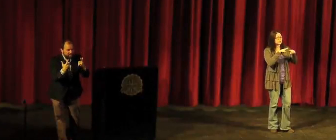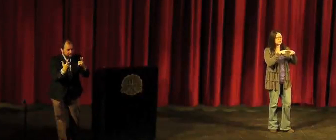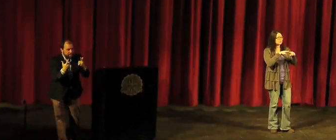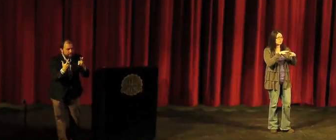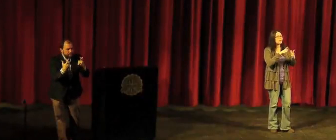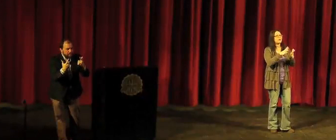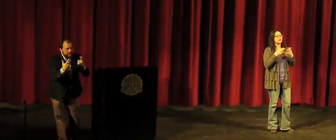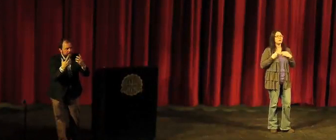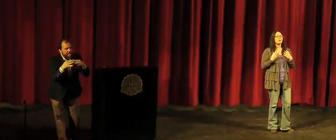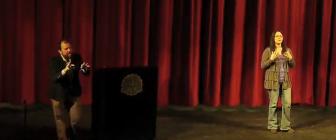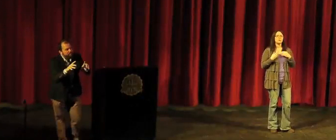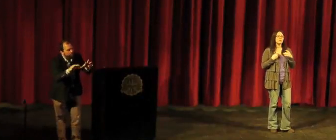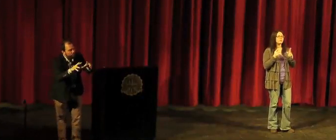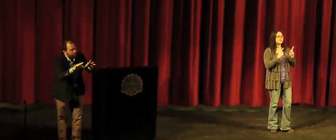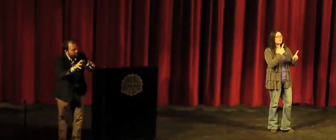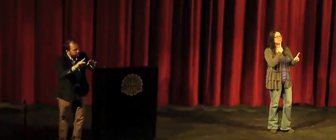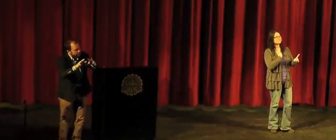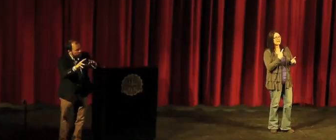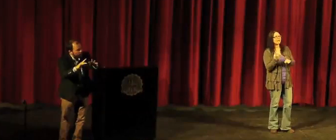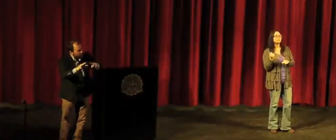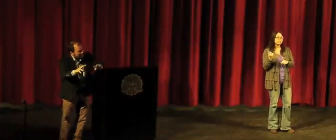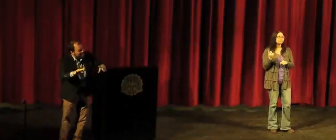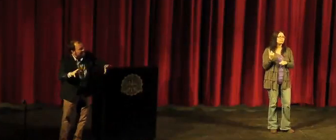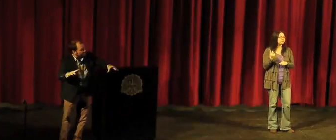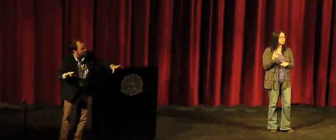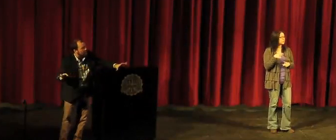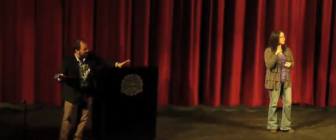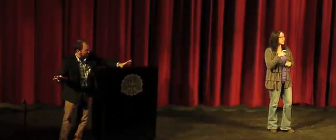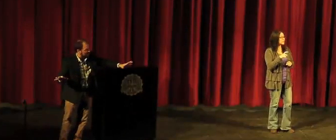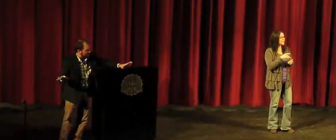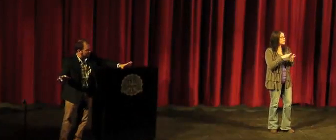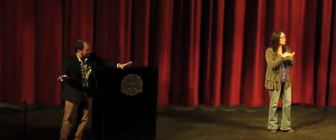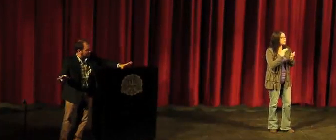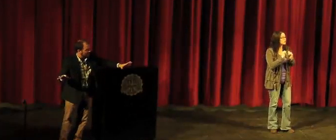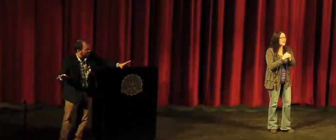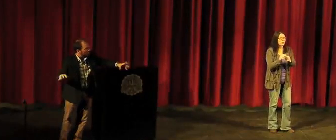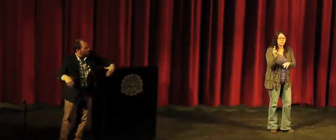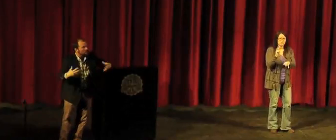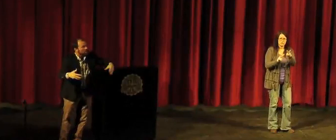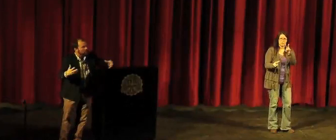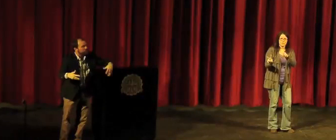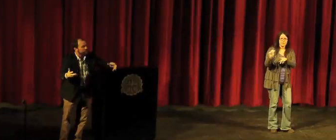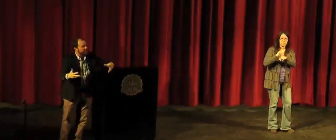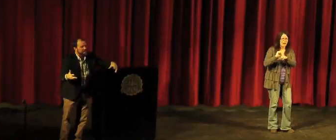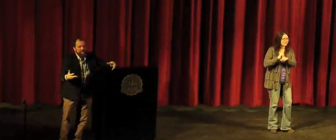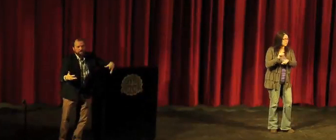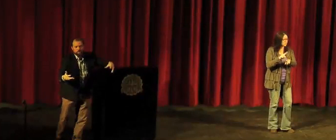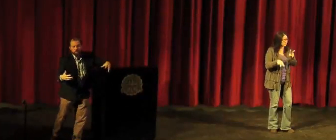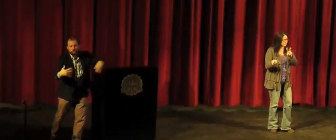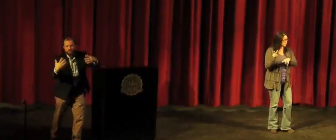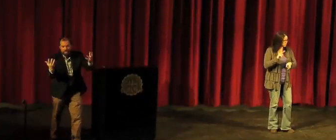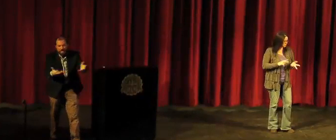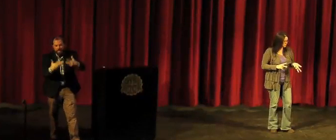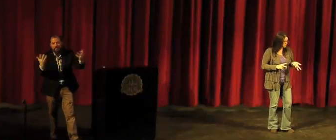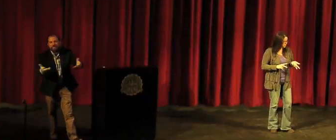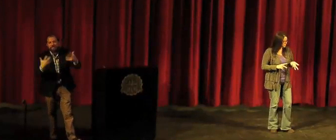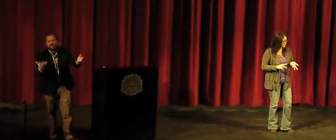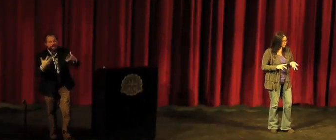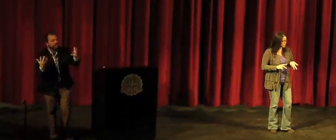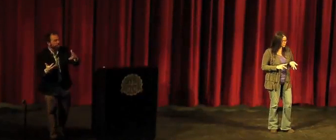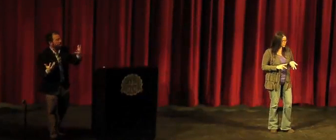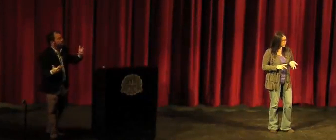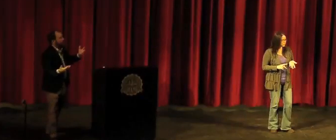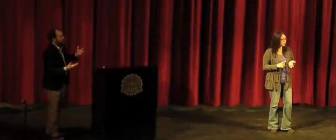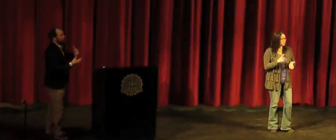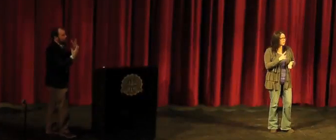said. He had to learn how to sort of read their practices. What understanding of the world was carried